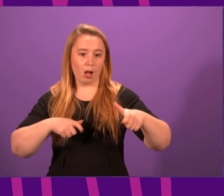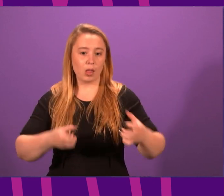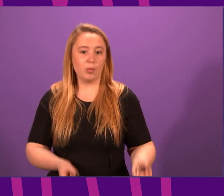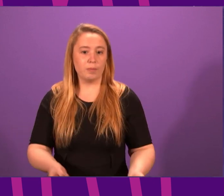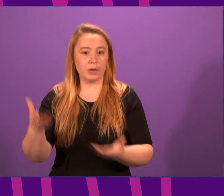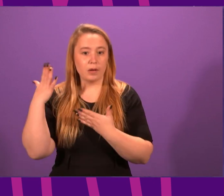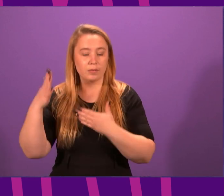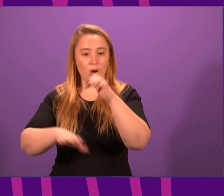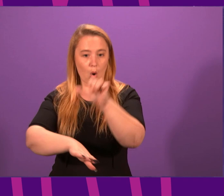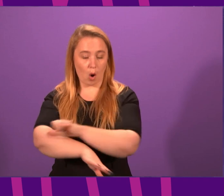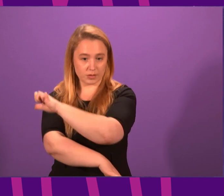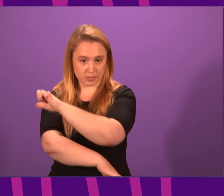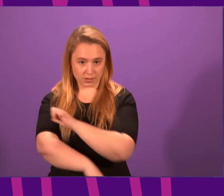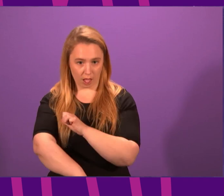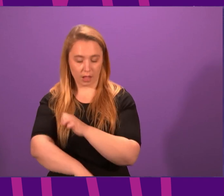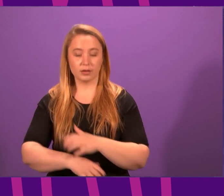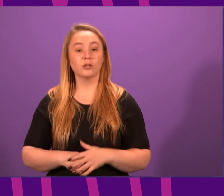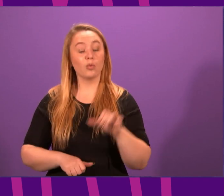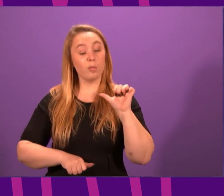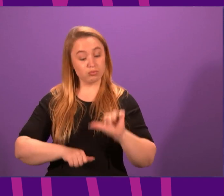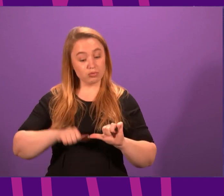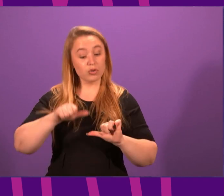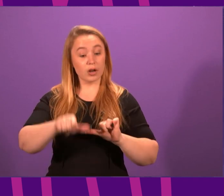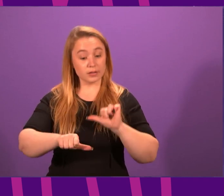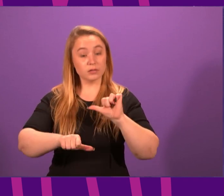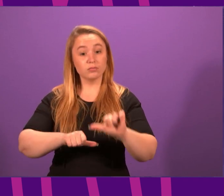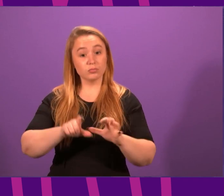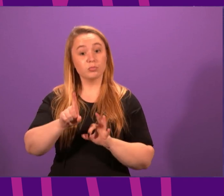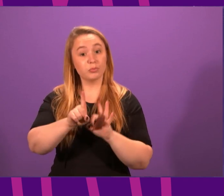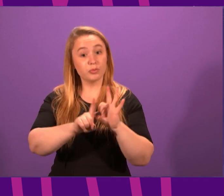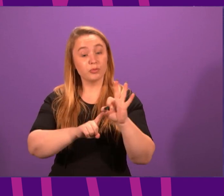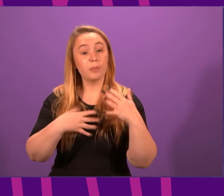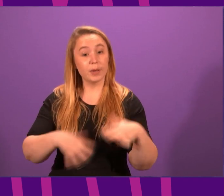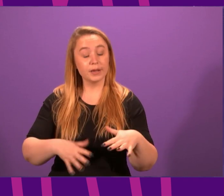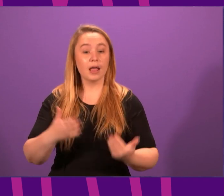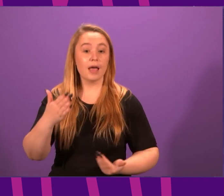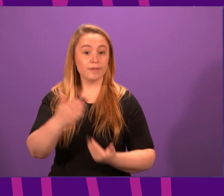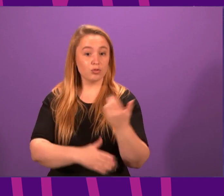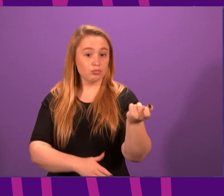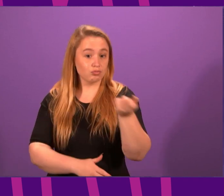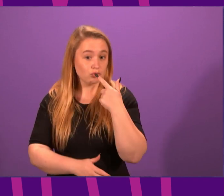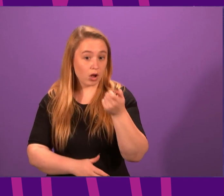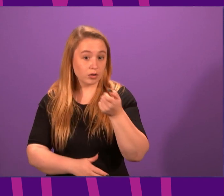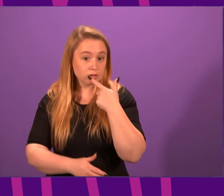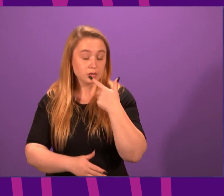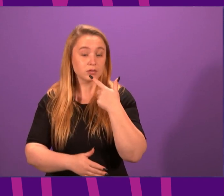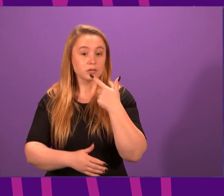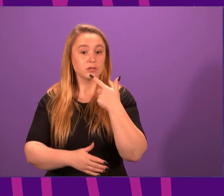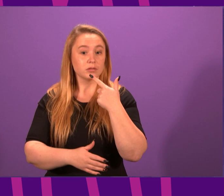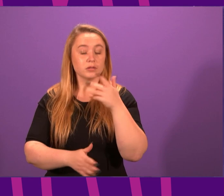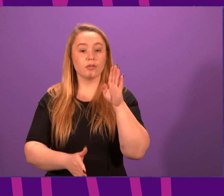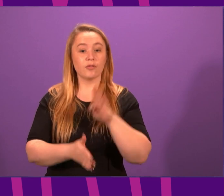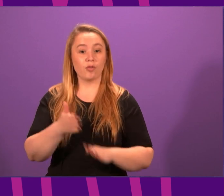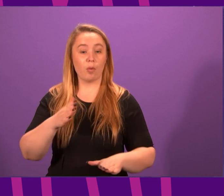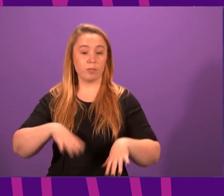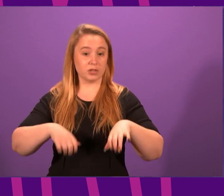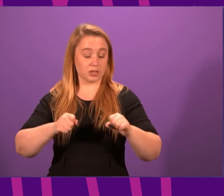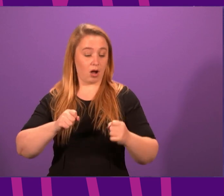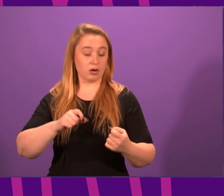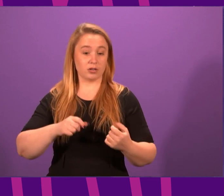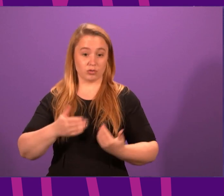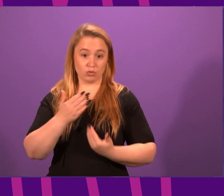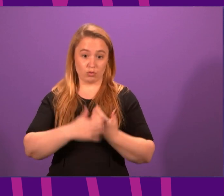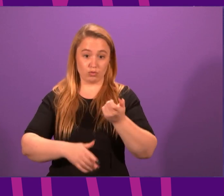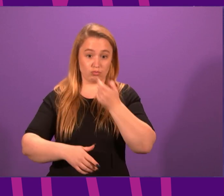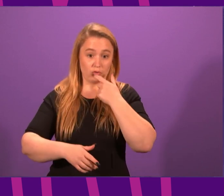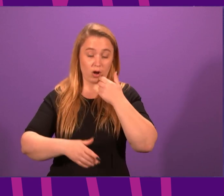hospital. Now, some progress has been made with some of the new drugs that have come on board since the beginning, allow